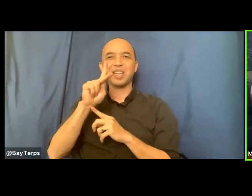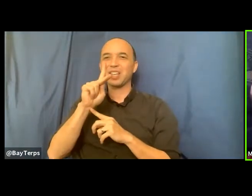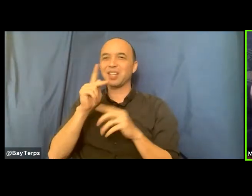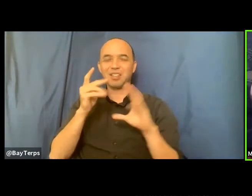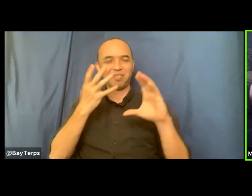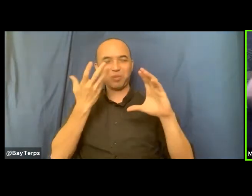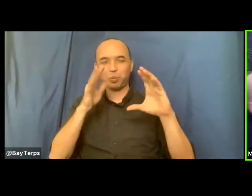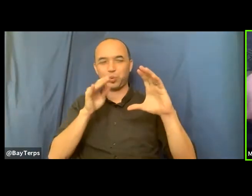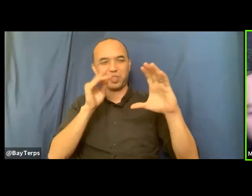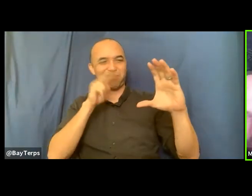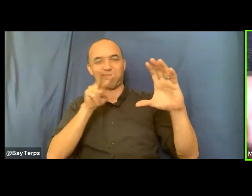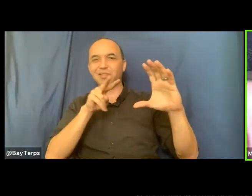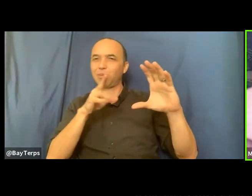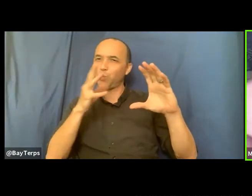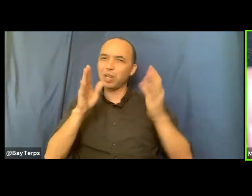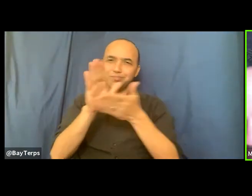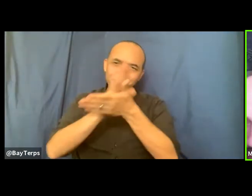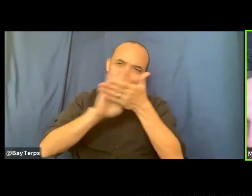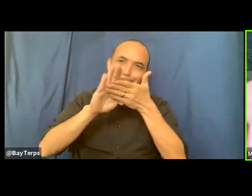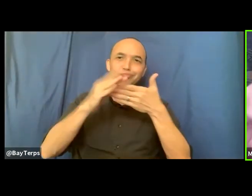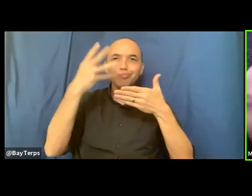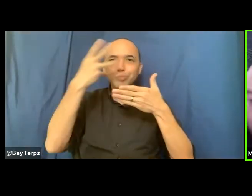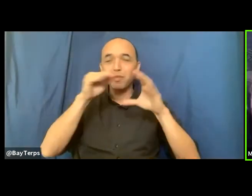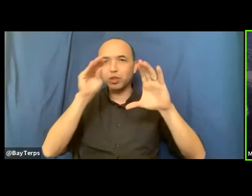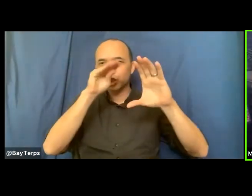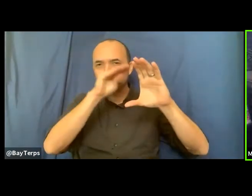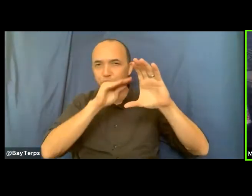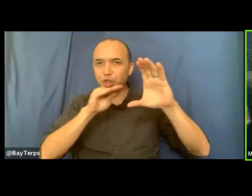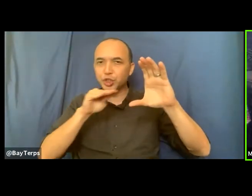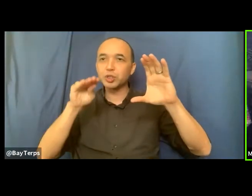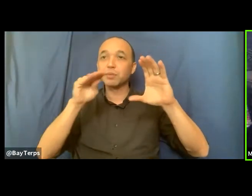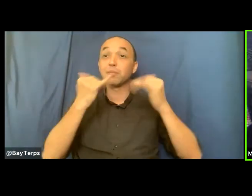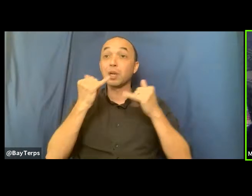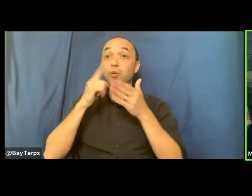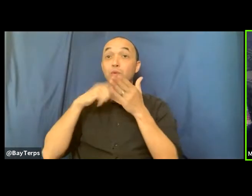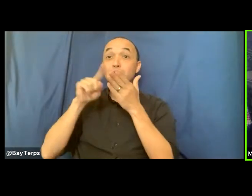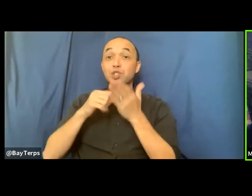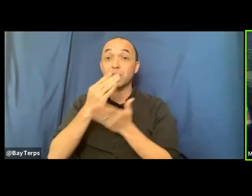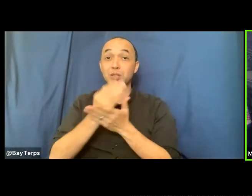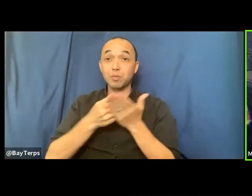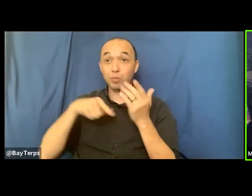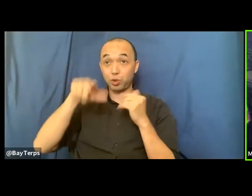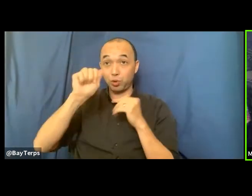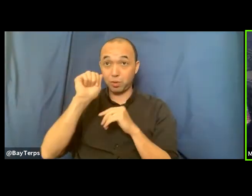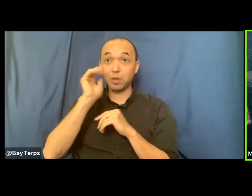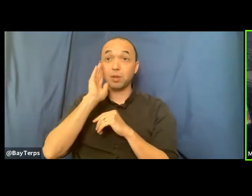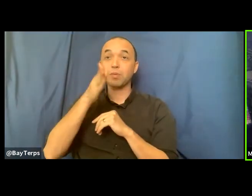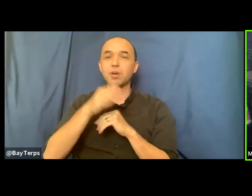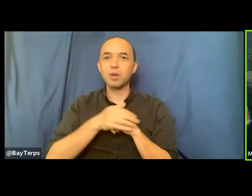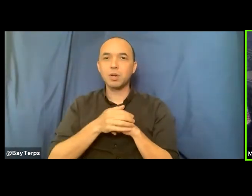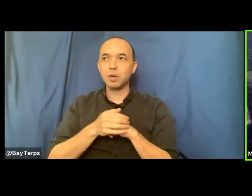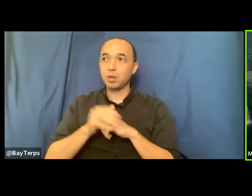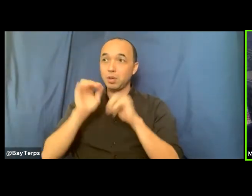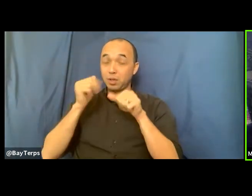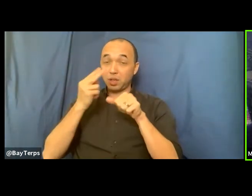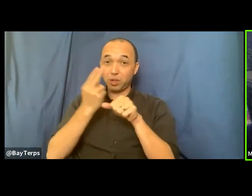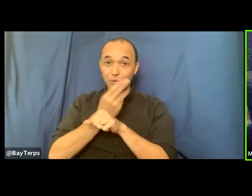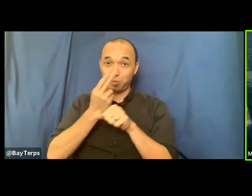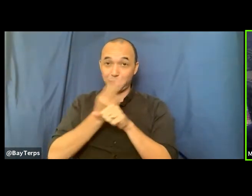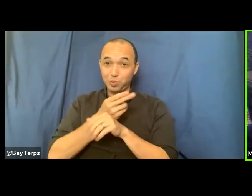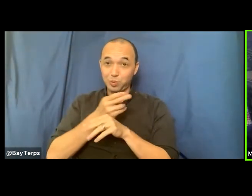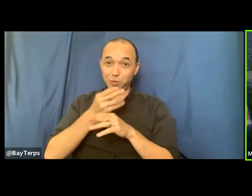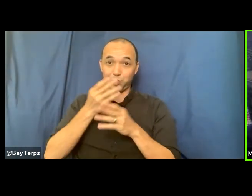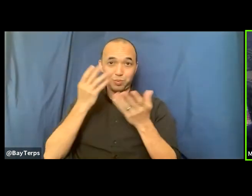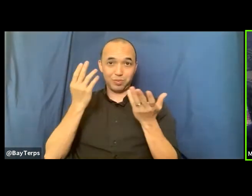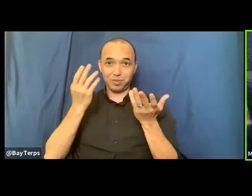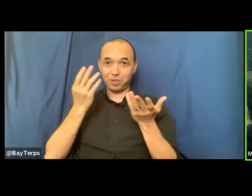clean and beautiful. And I'm just going to check some questions that are coming in. I see, can you use a kitchen knife to carve or Exacto